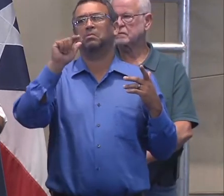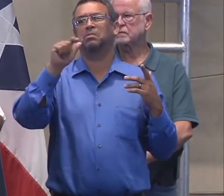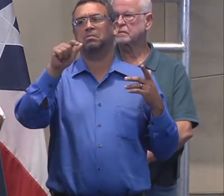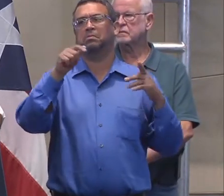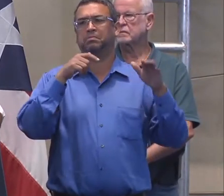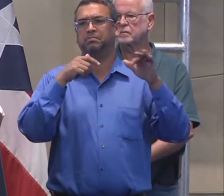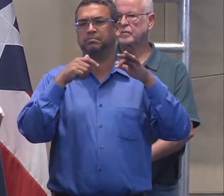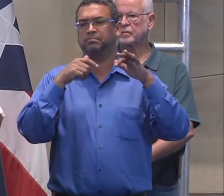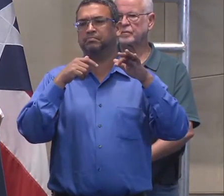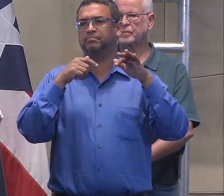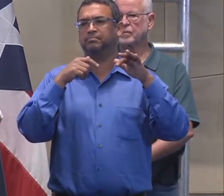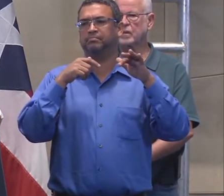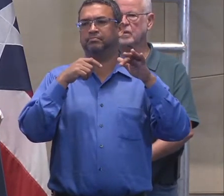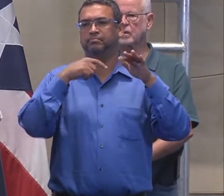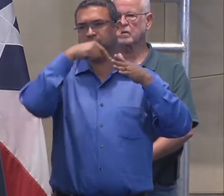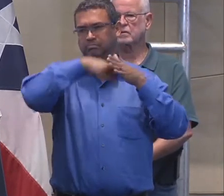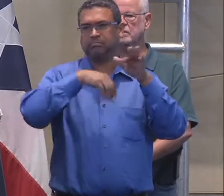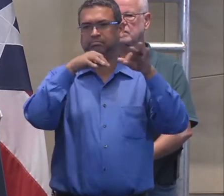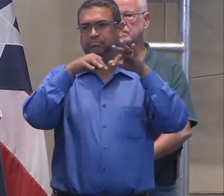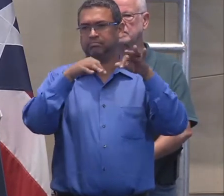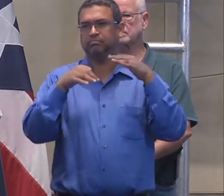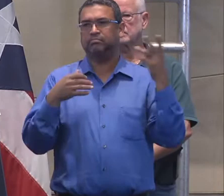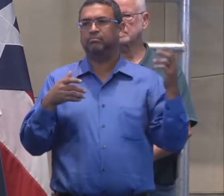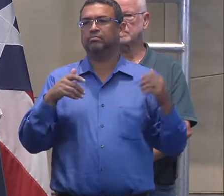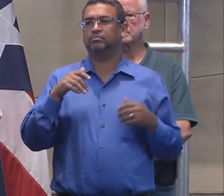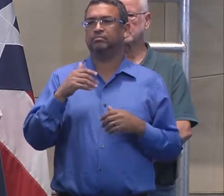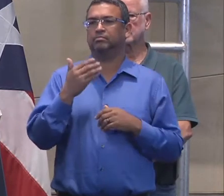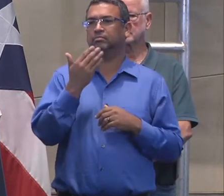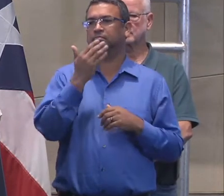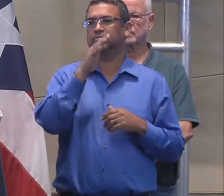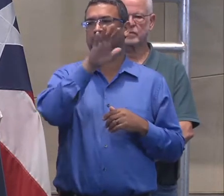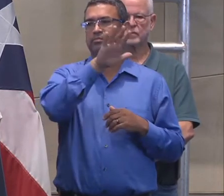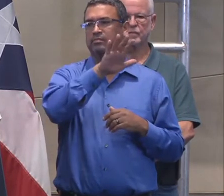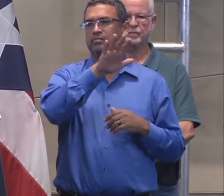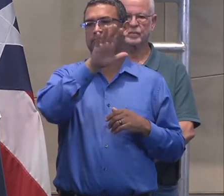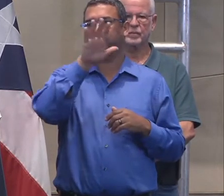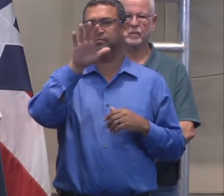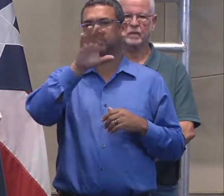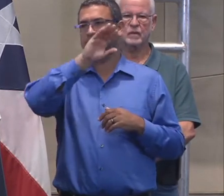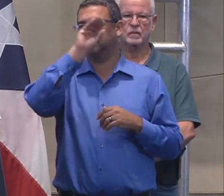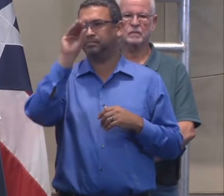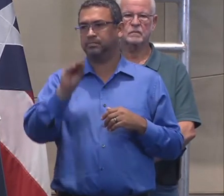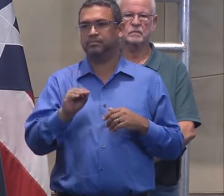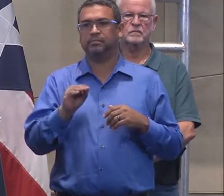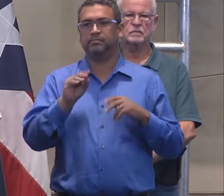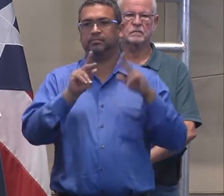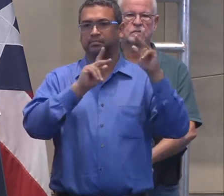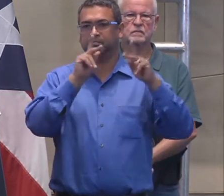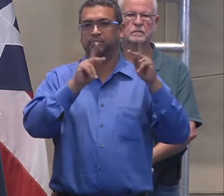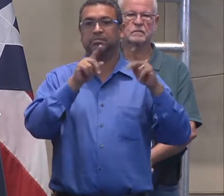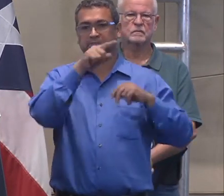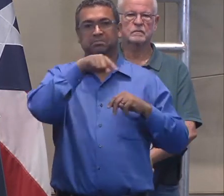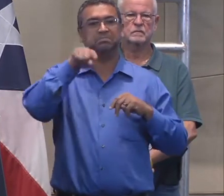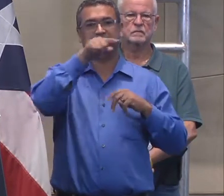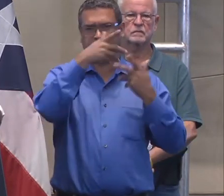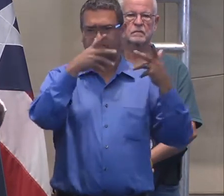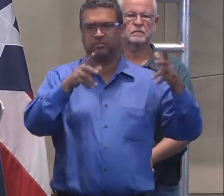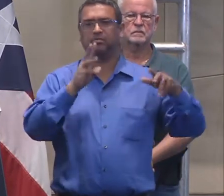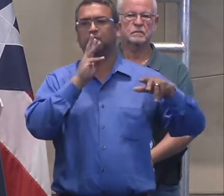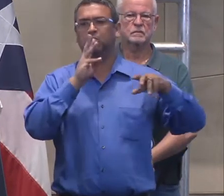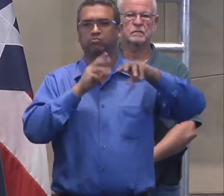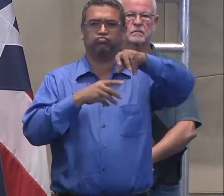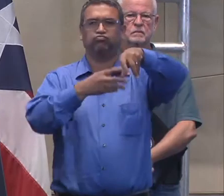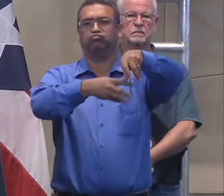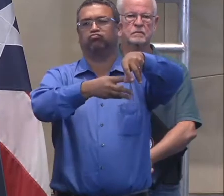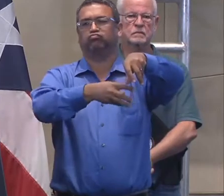we are at above 55 percent where people with clients with water, truth of the matter